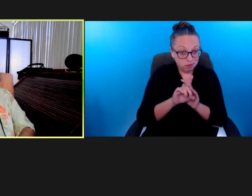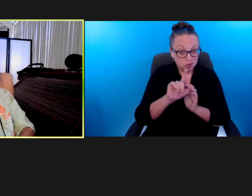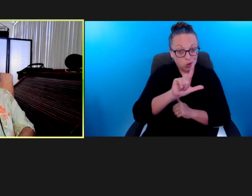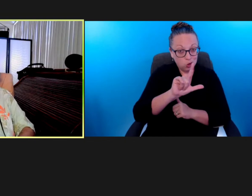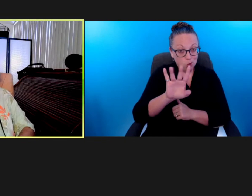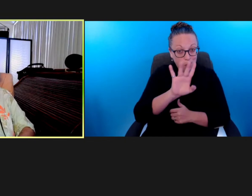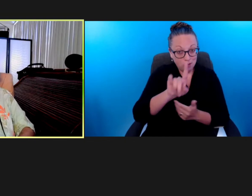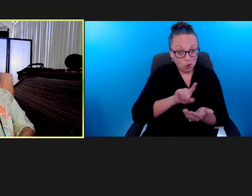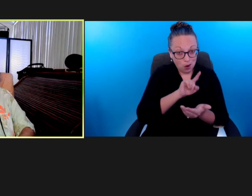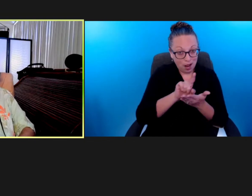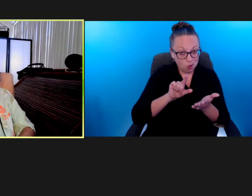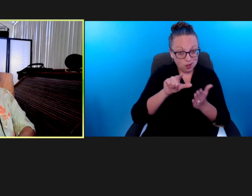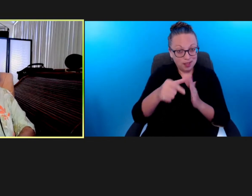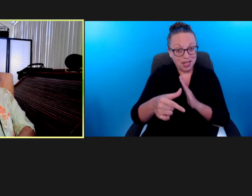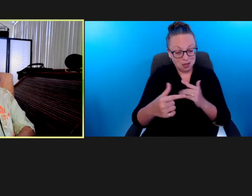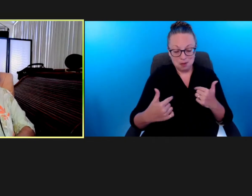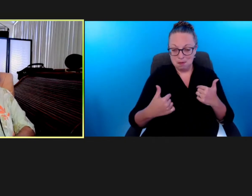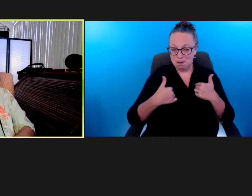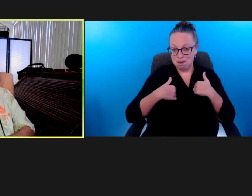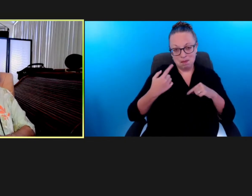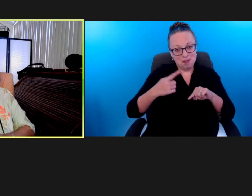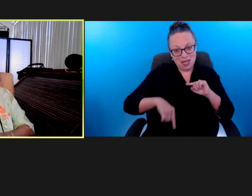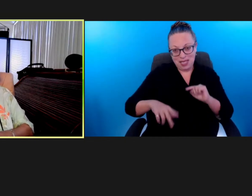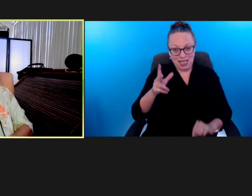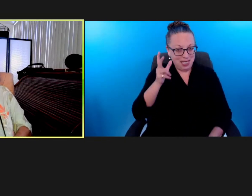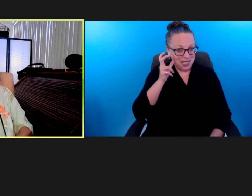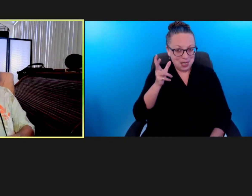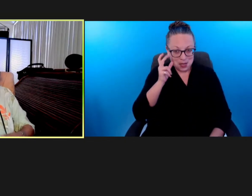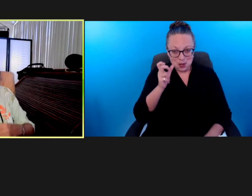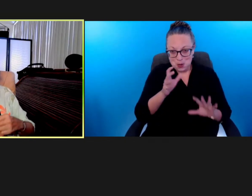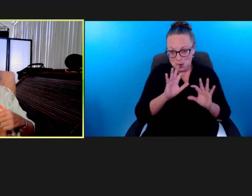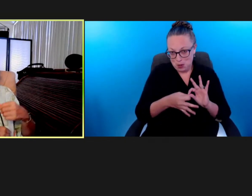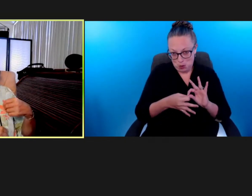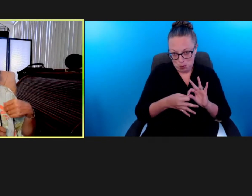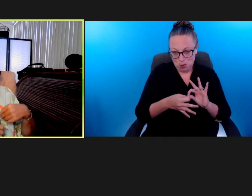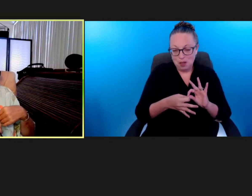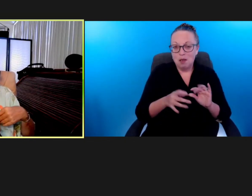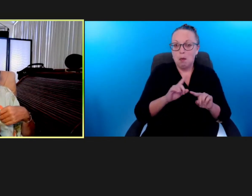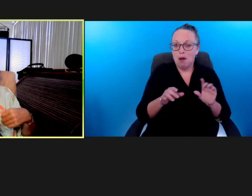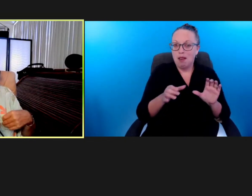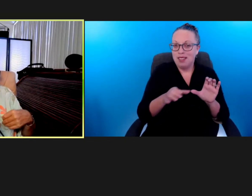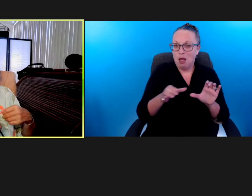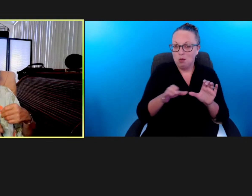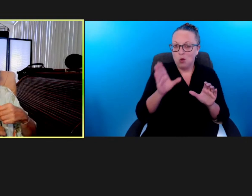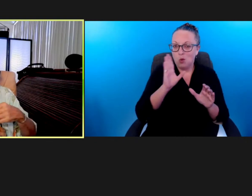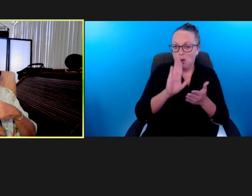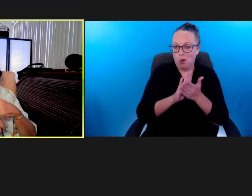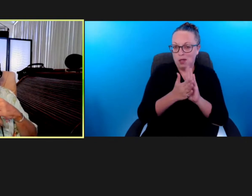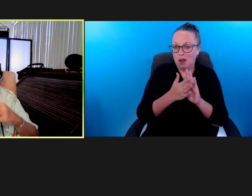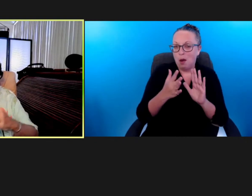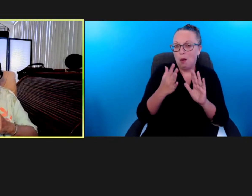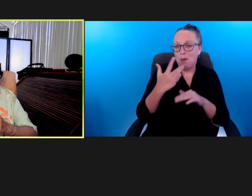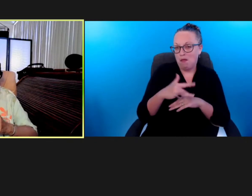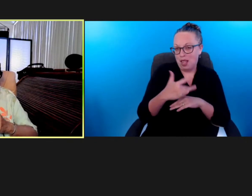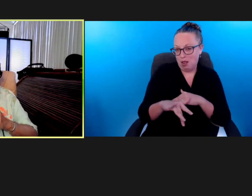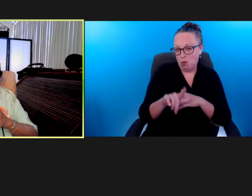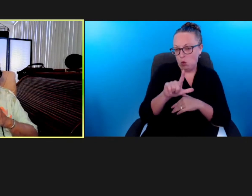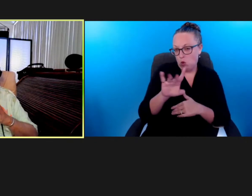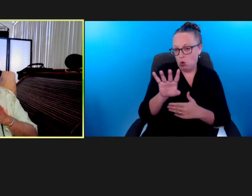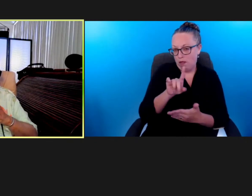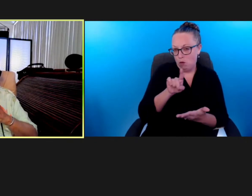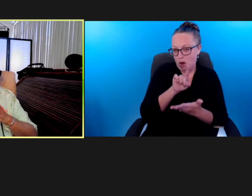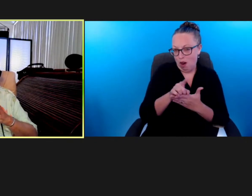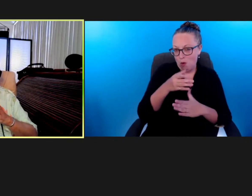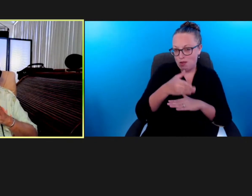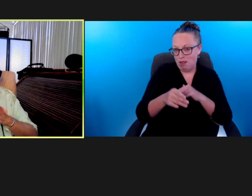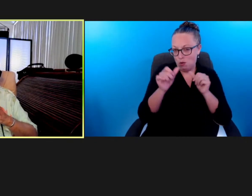Technology Boogie. The animation depicts a smiling, cereal box-sized piece of assistive technology, which will be referred to